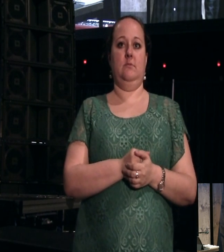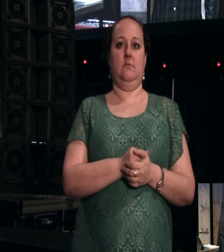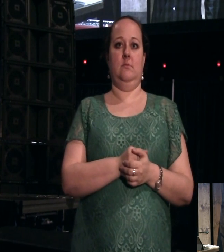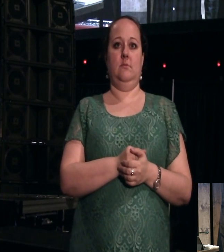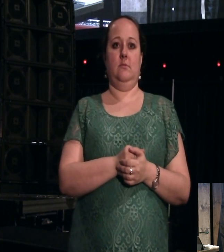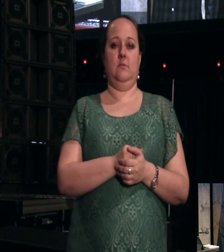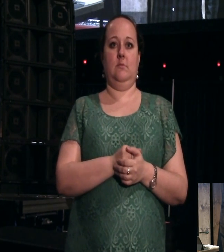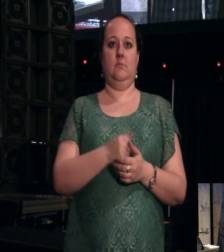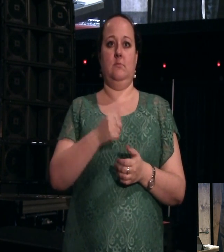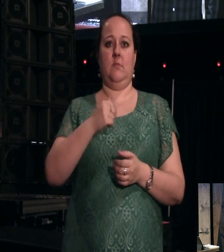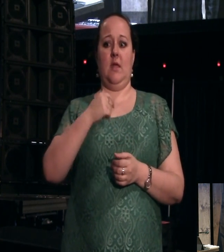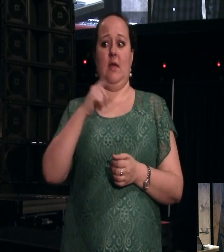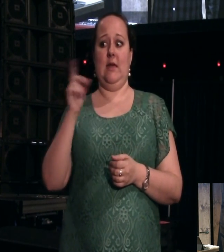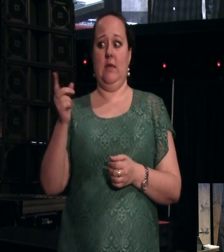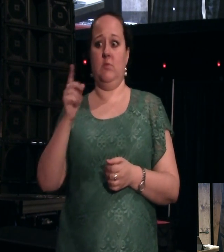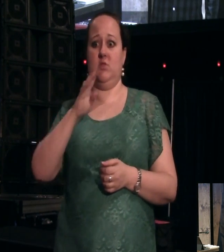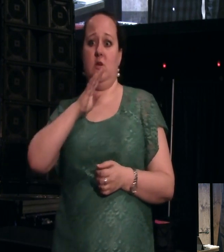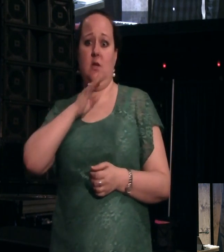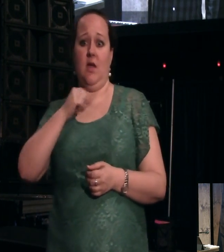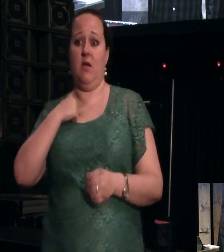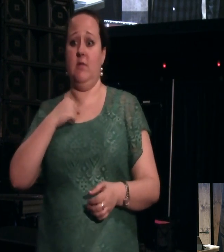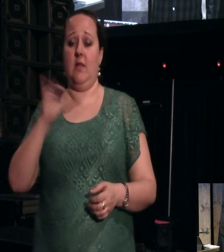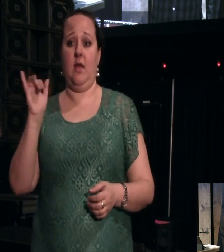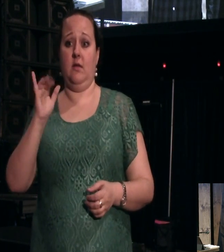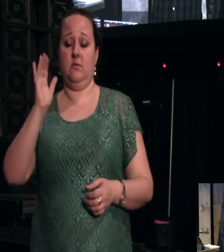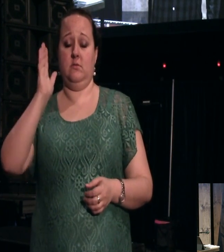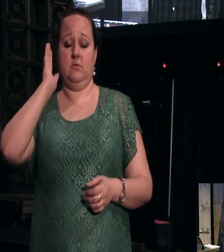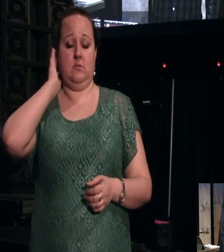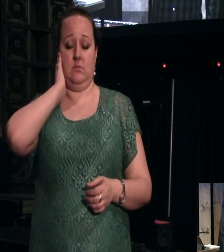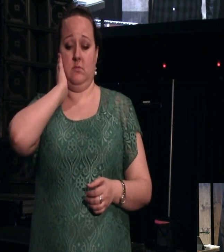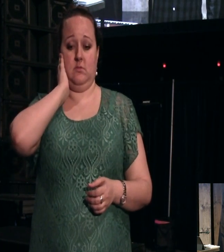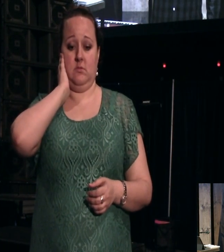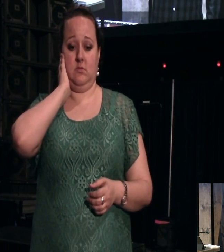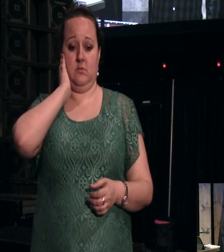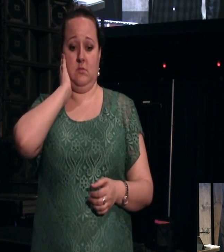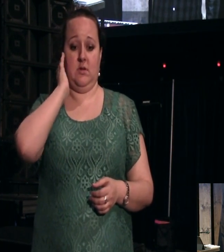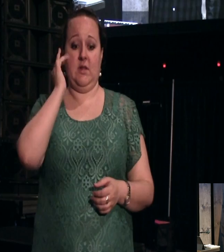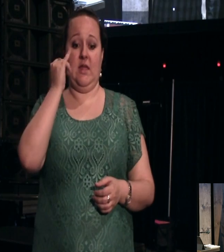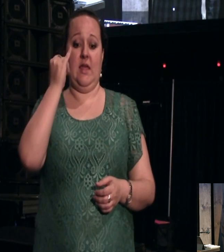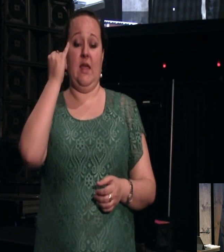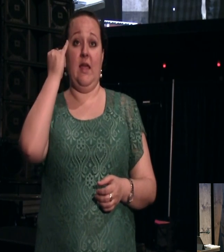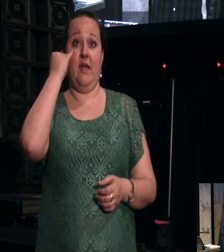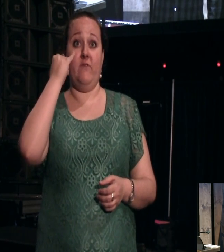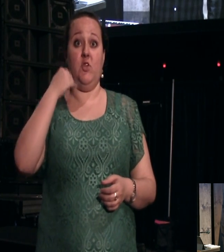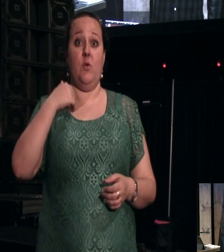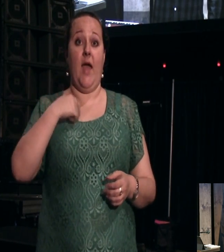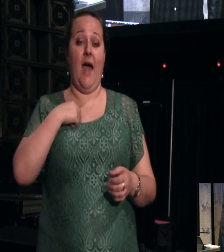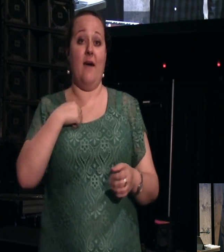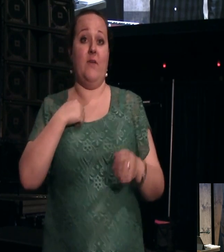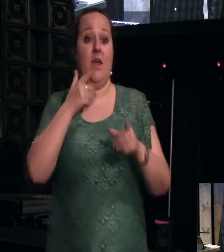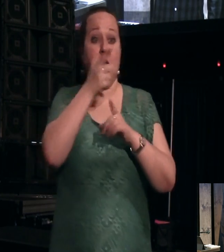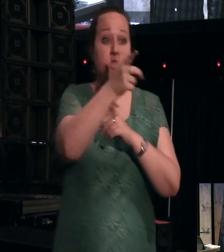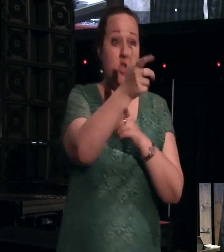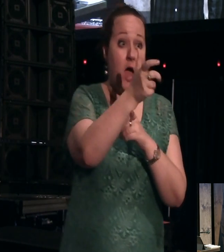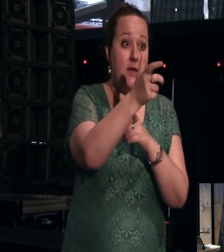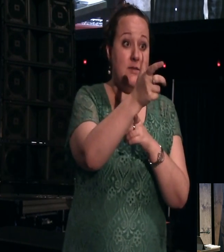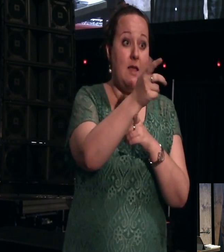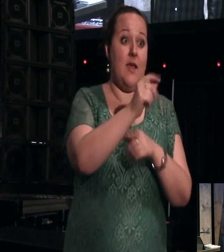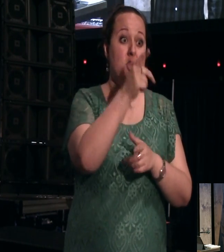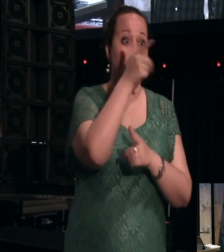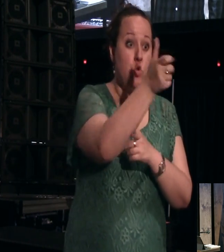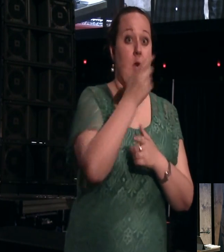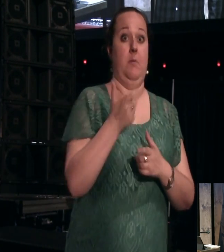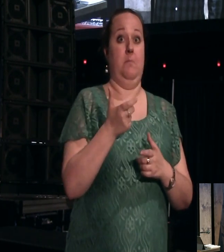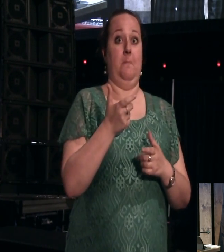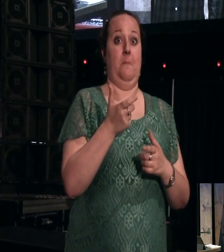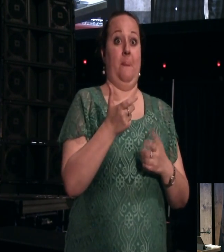any consequences. And as he talked, I put my hand on my ear and I simply said, if you have a shot,